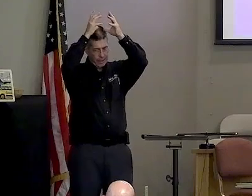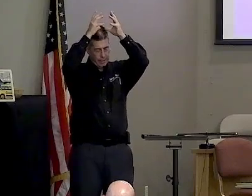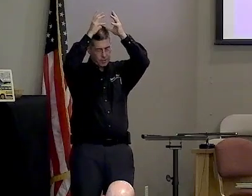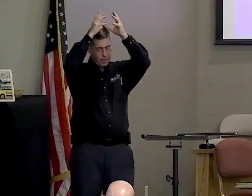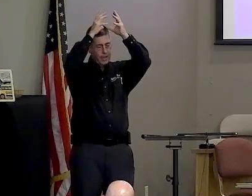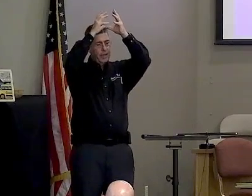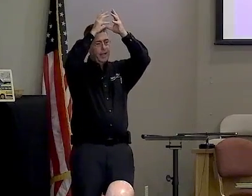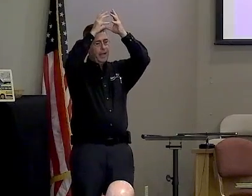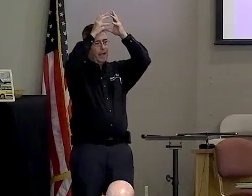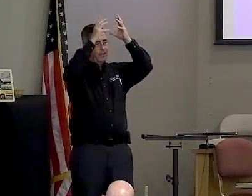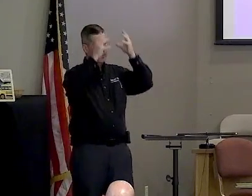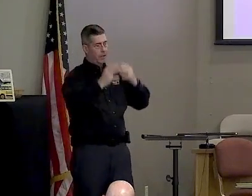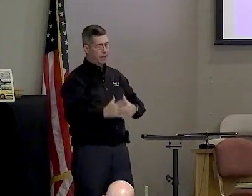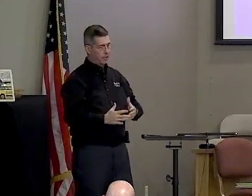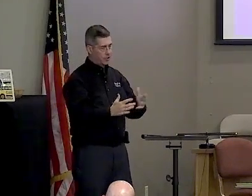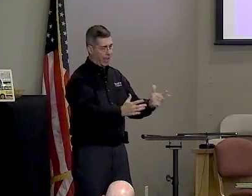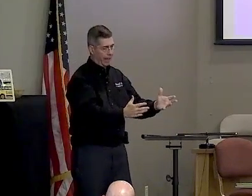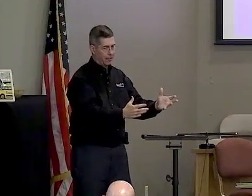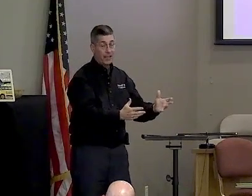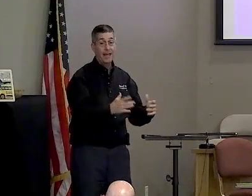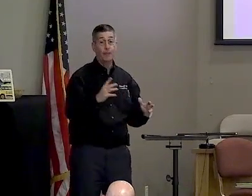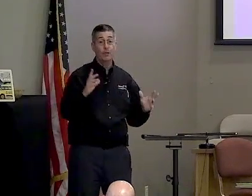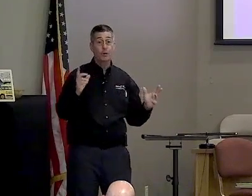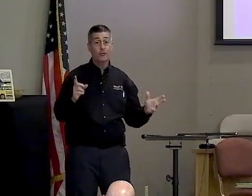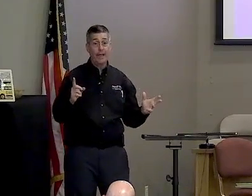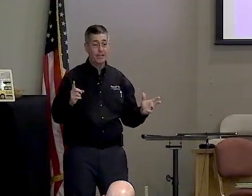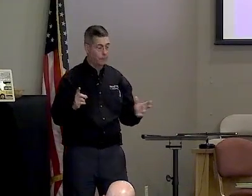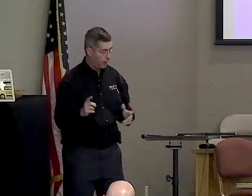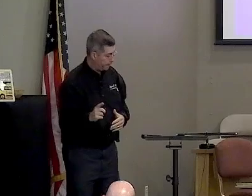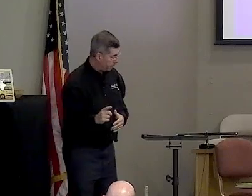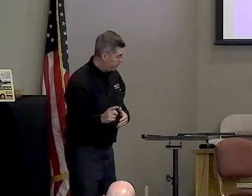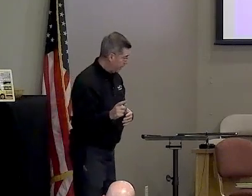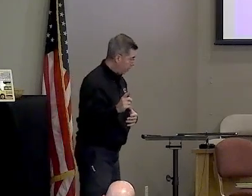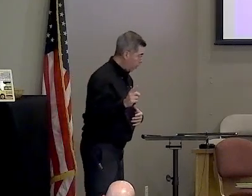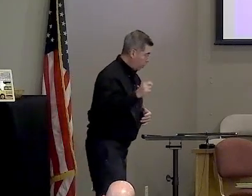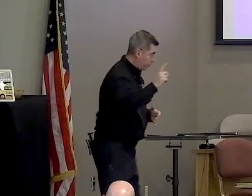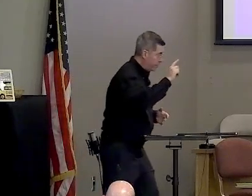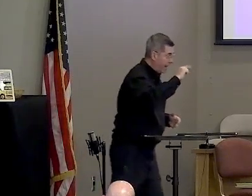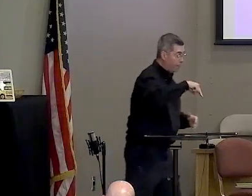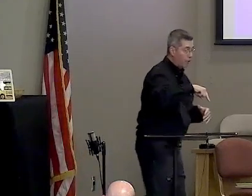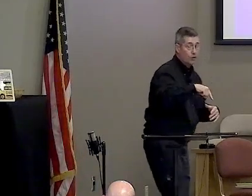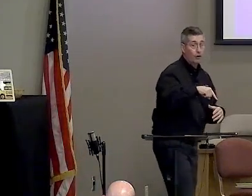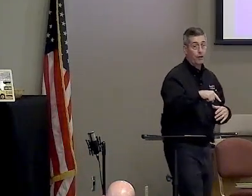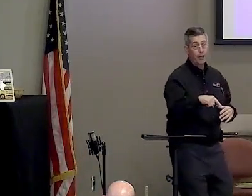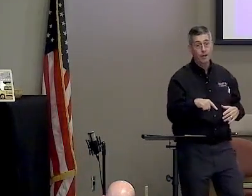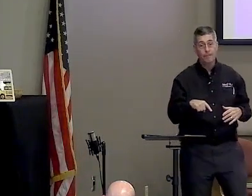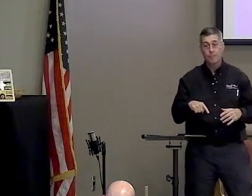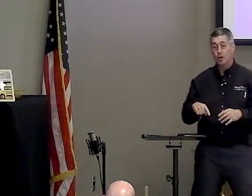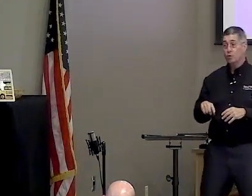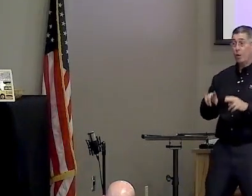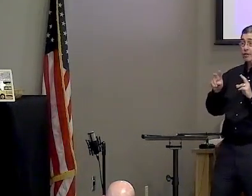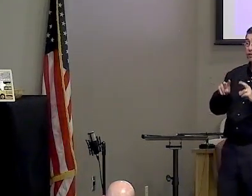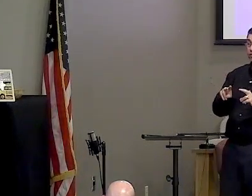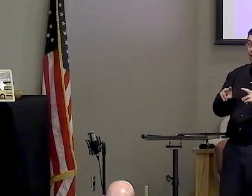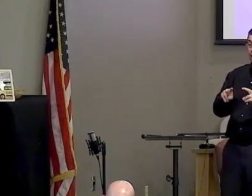is. I've got to put it into signs. And if we do it effectively, then the deaf person over here who's watching the signs